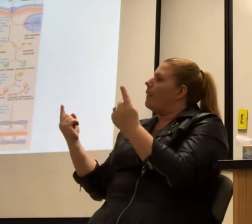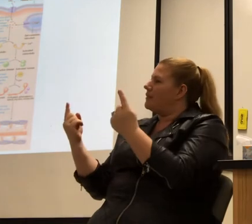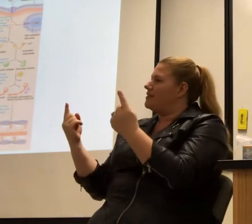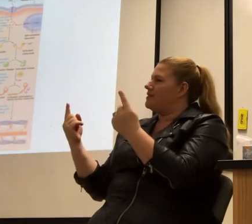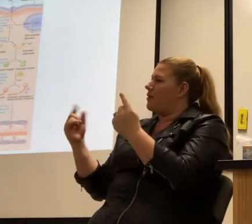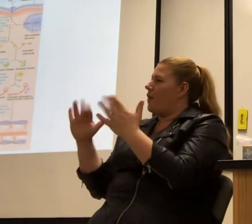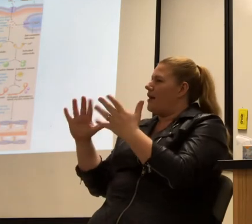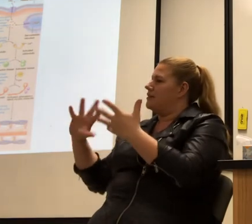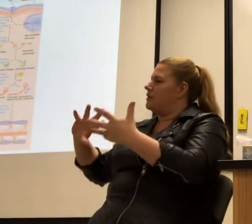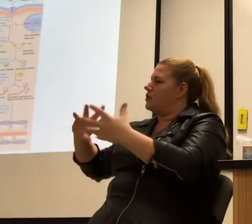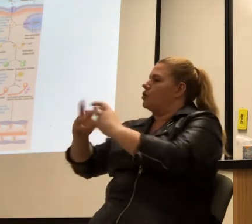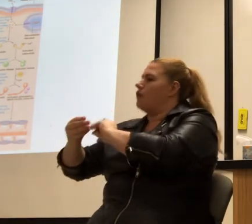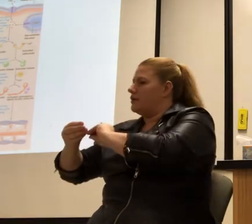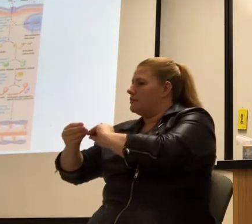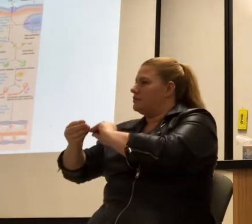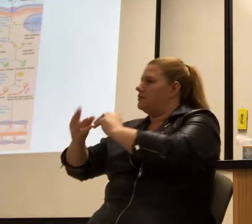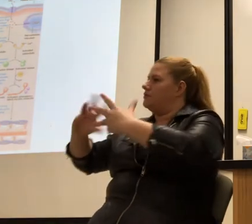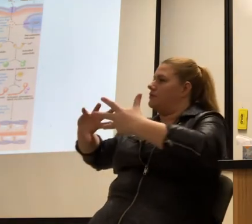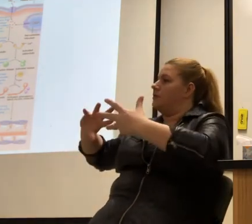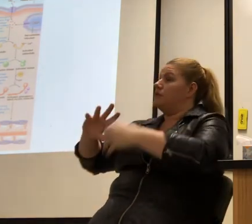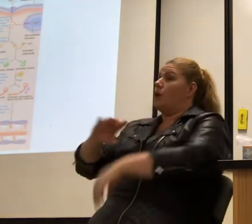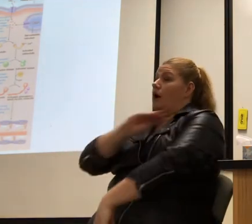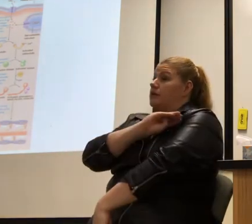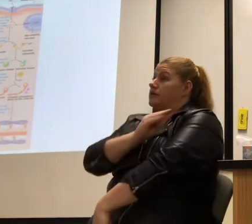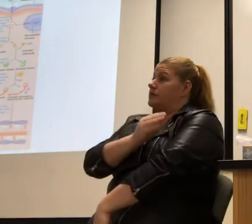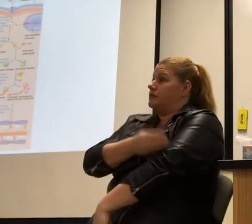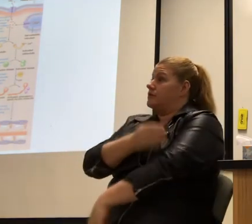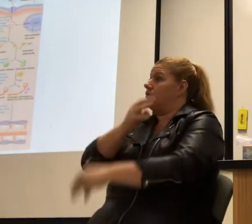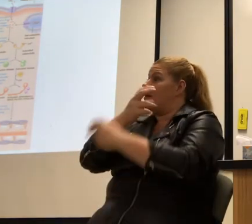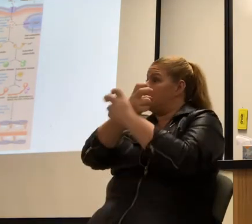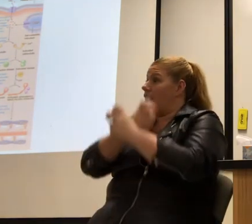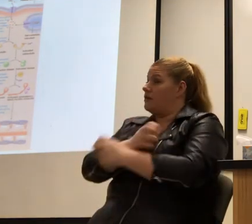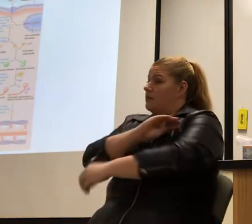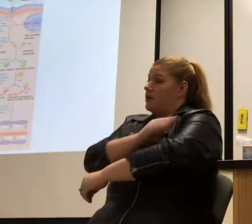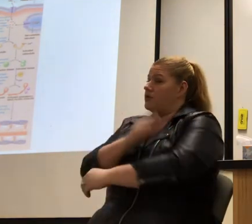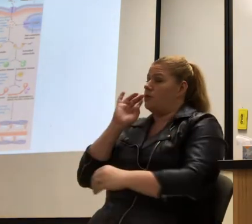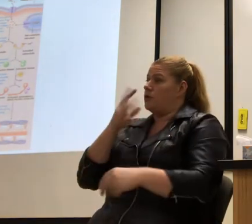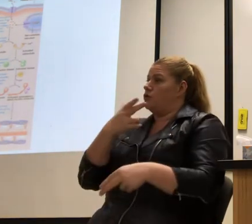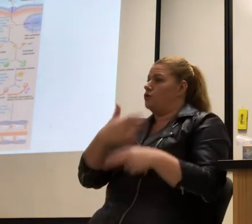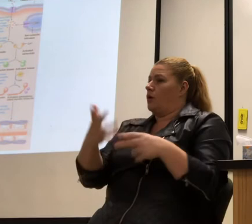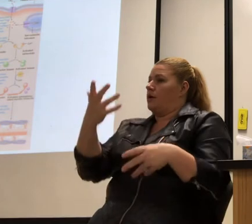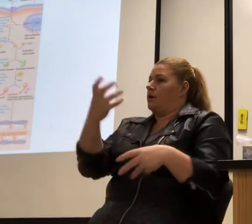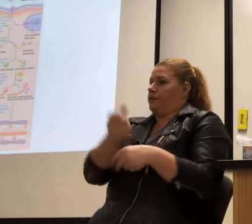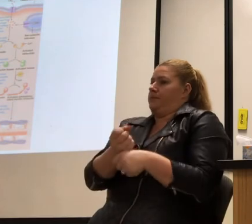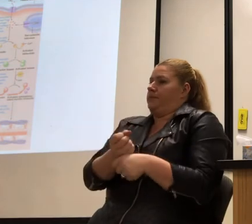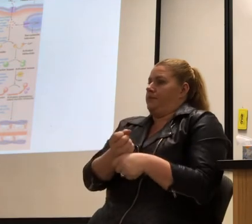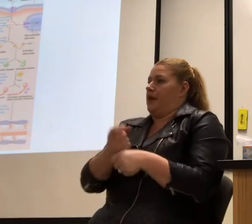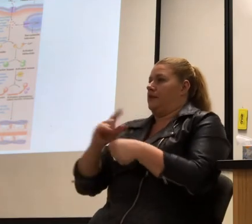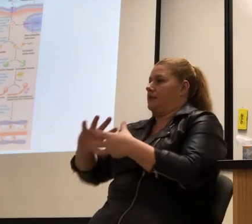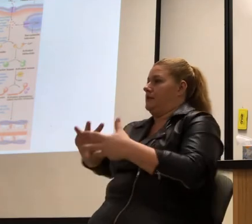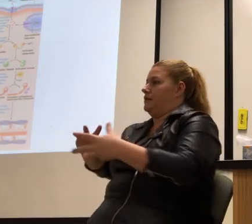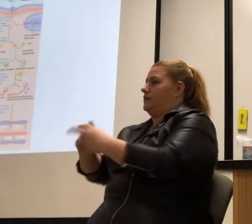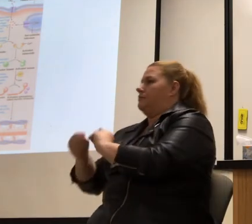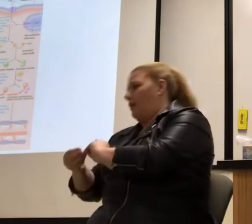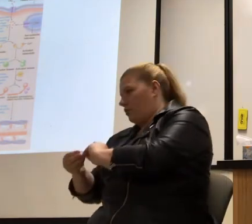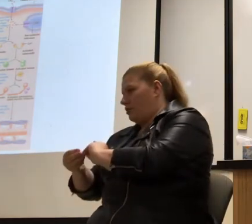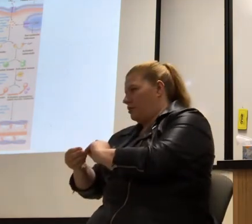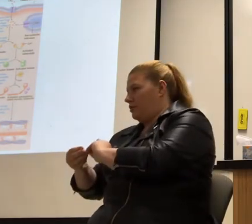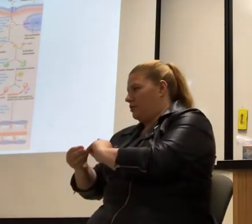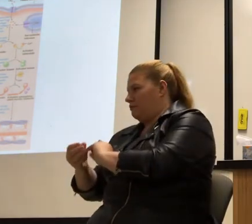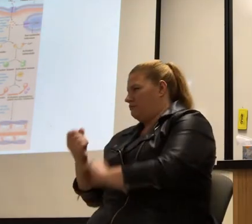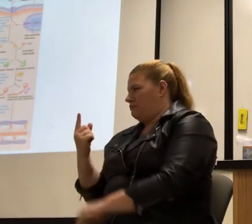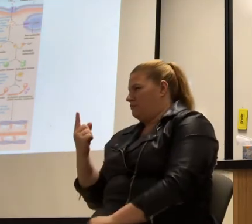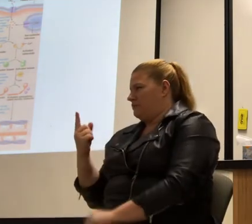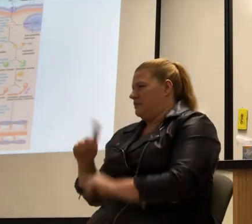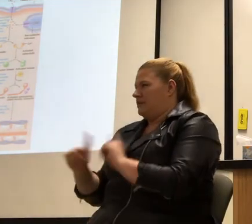The skeletal muscle is just going to shorten. That's it. For this, it's going to look spirally. So there are some differences there. How